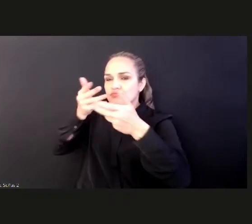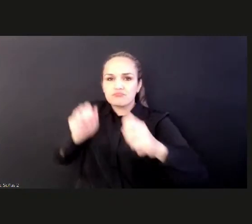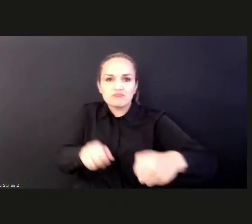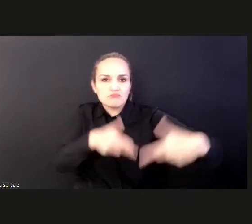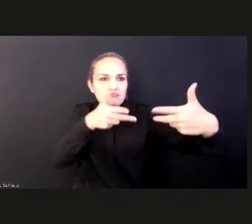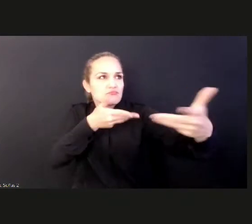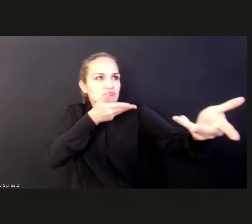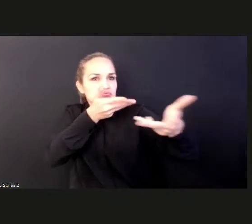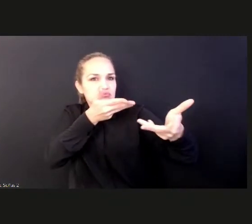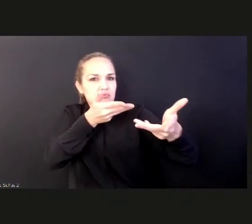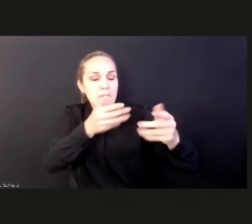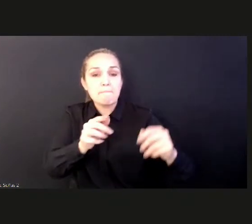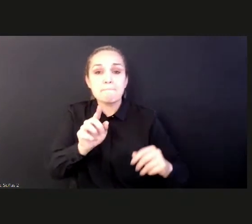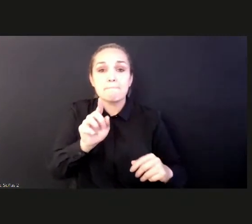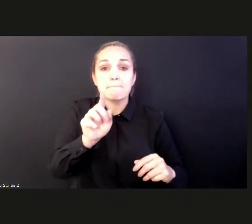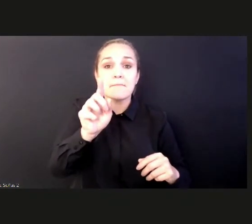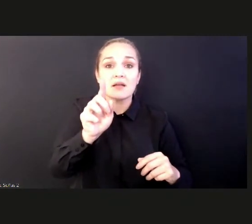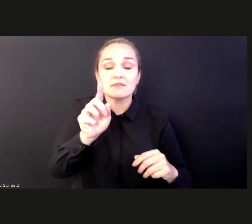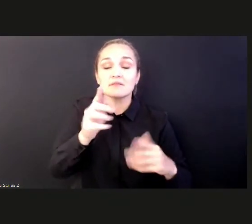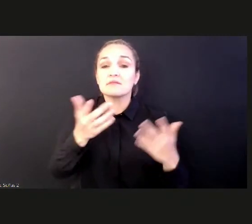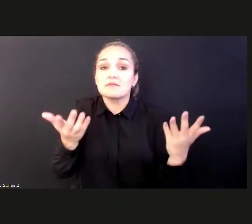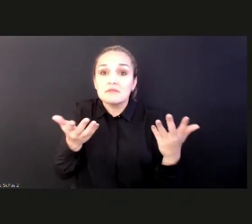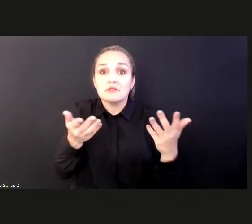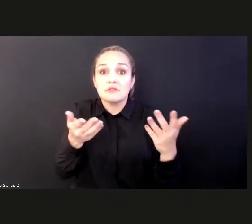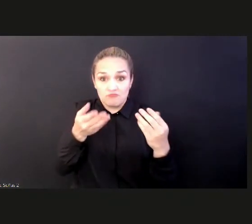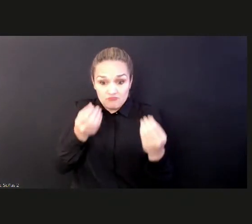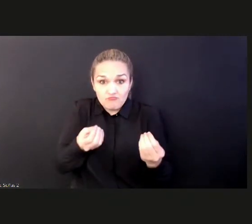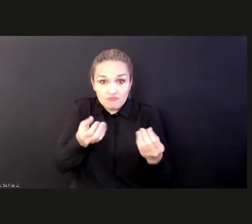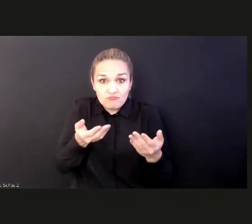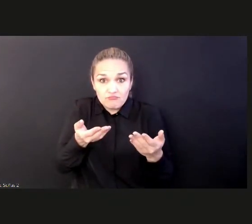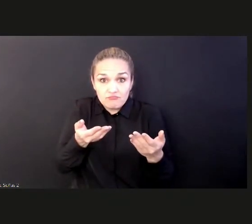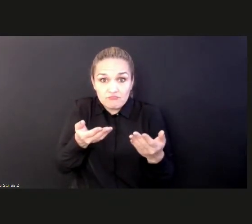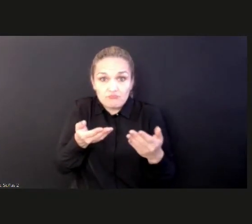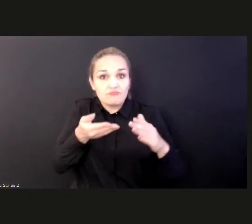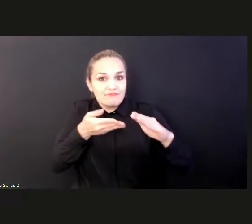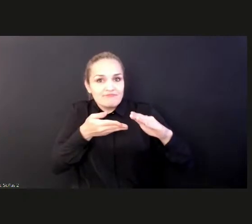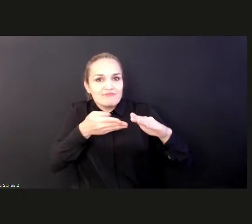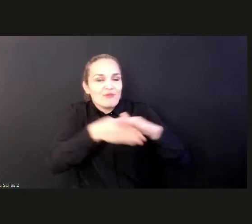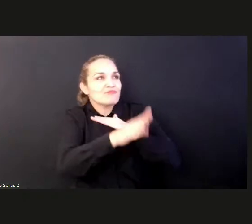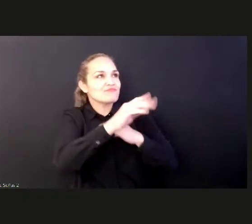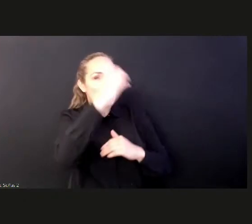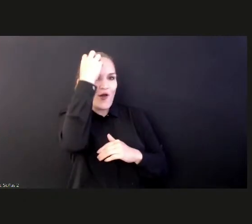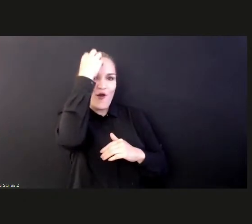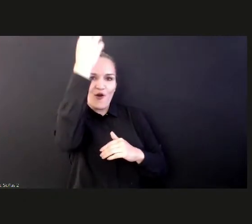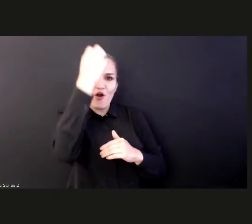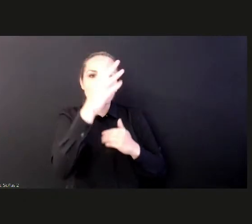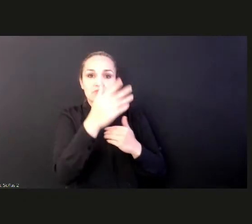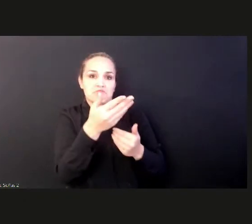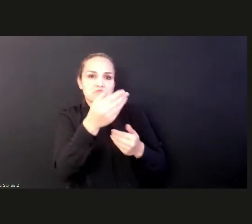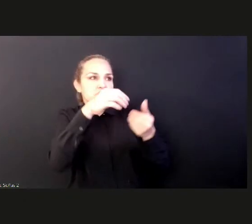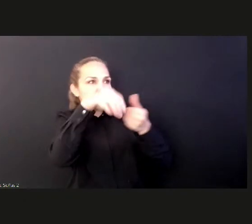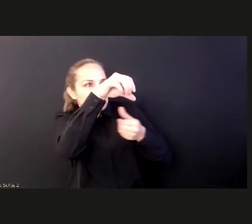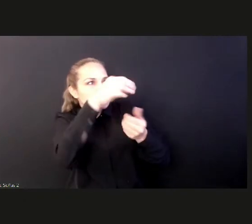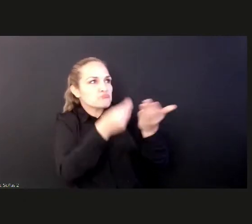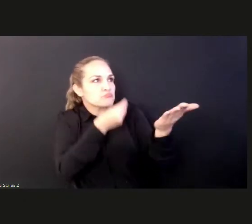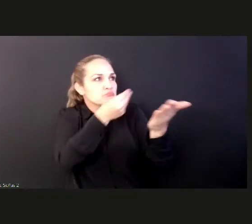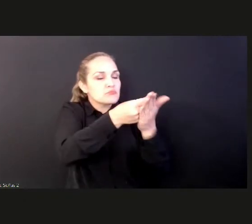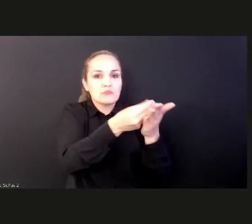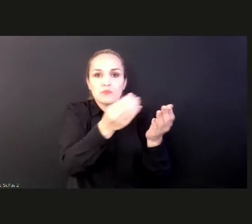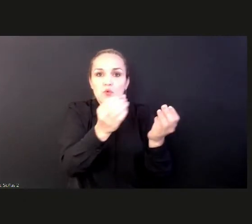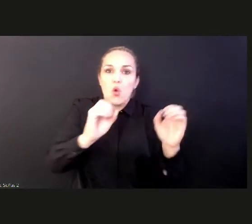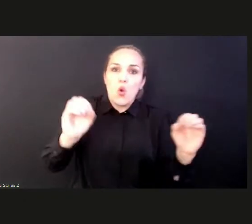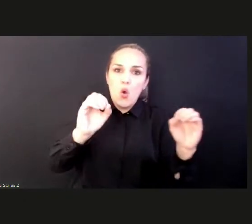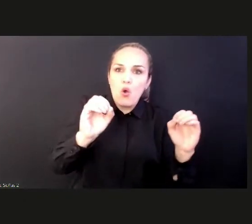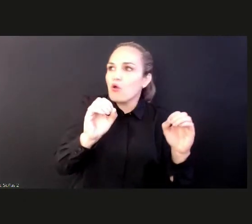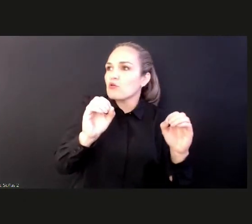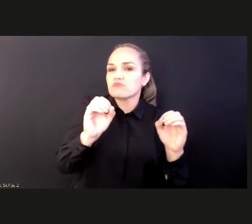services, education and health information, to make payments or to shop online. We are also a net consumer